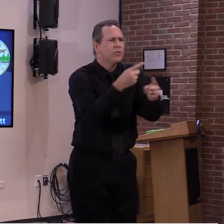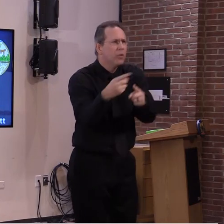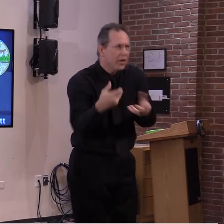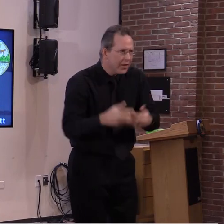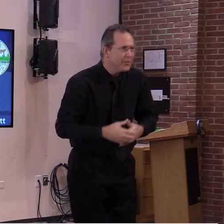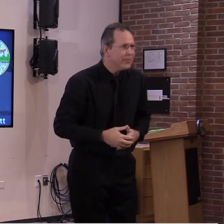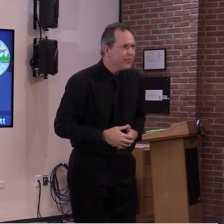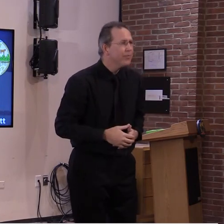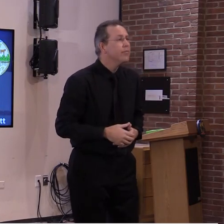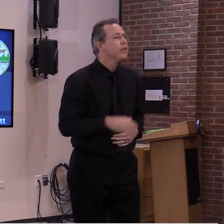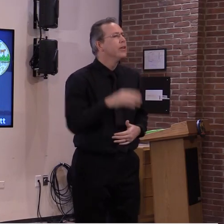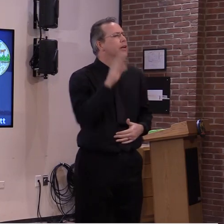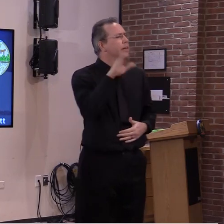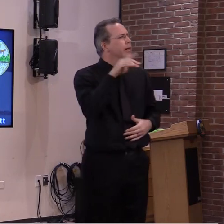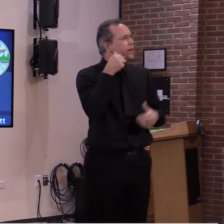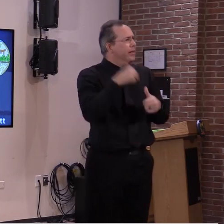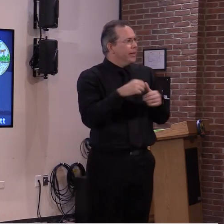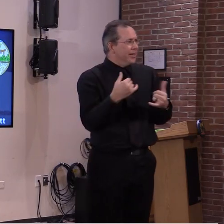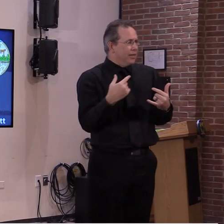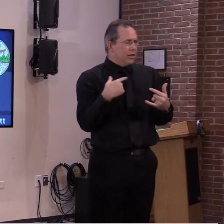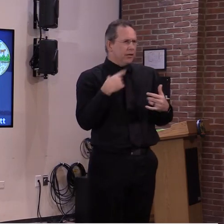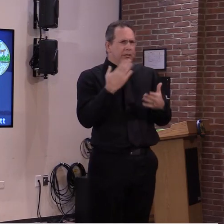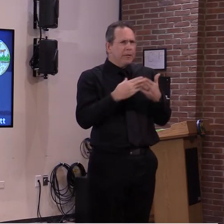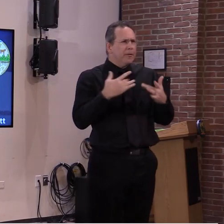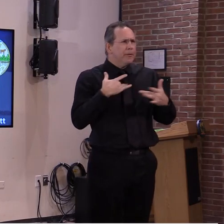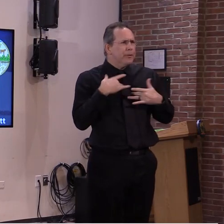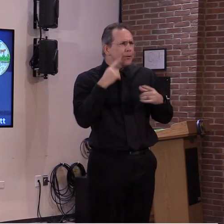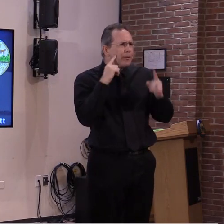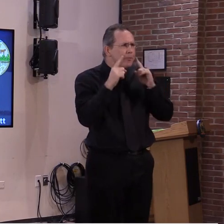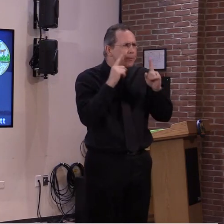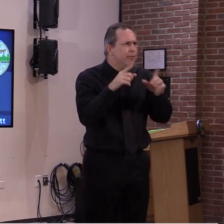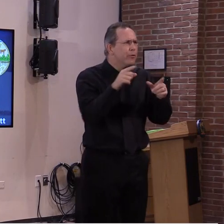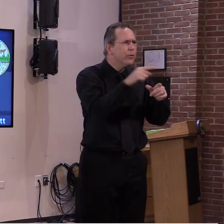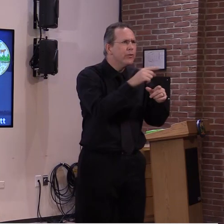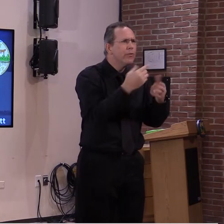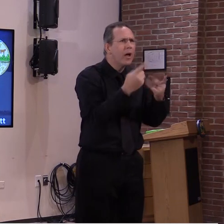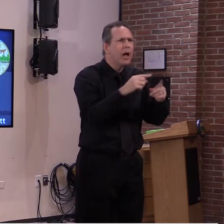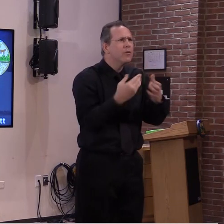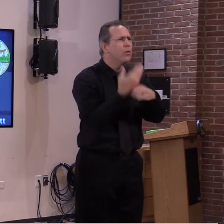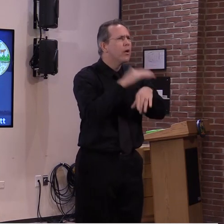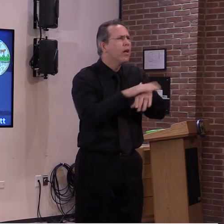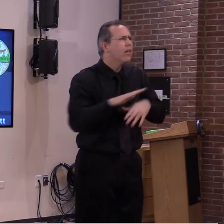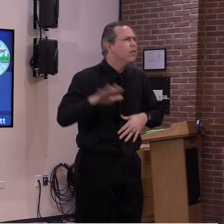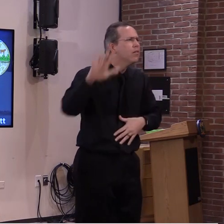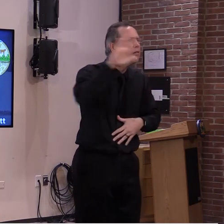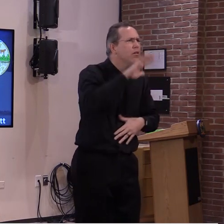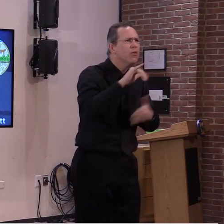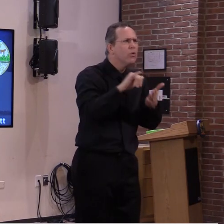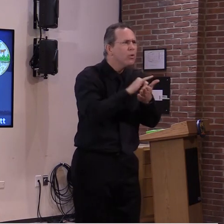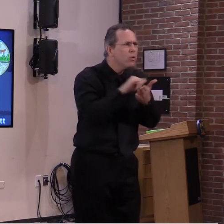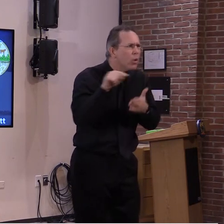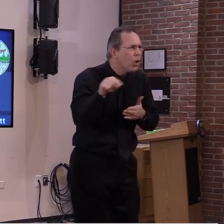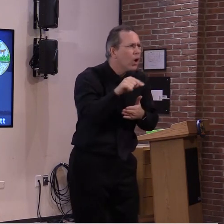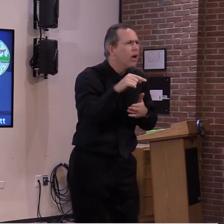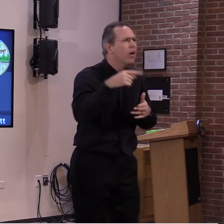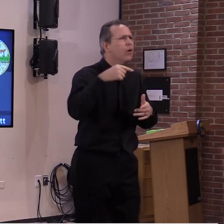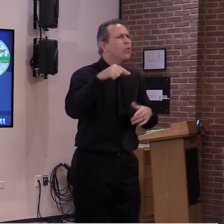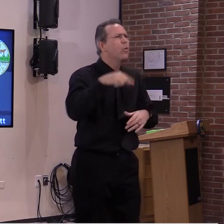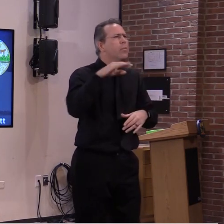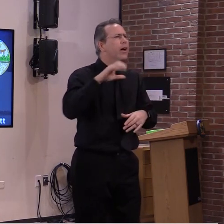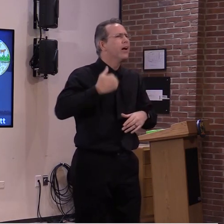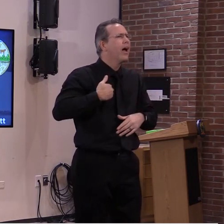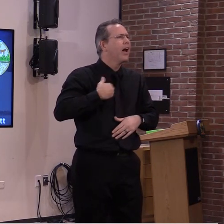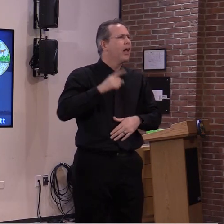some concerning trends across New England, New York, and Quebec, where we had over 170,000